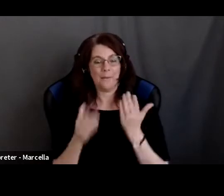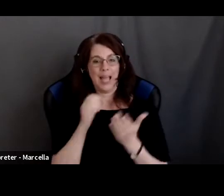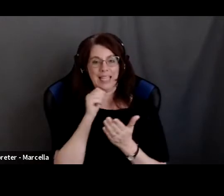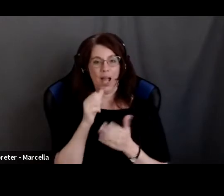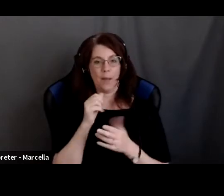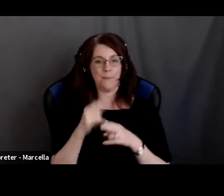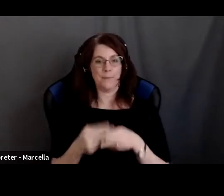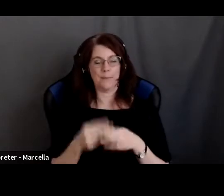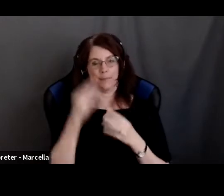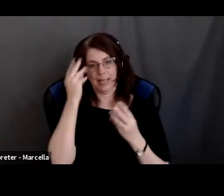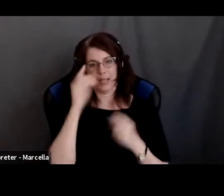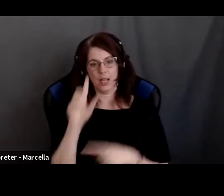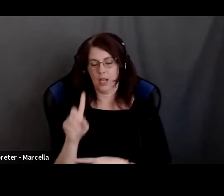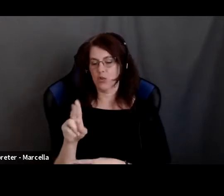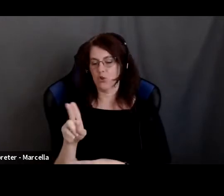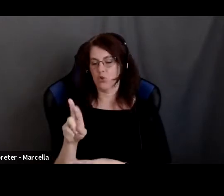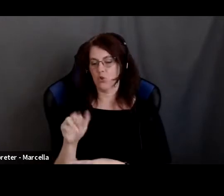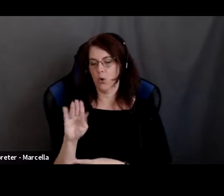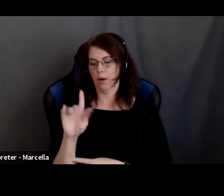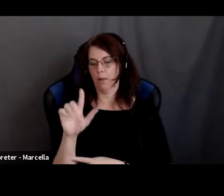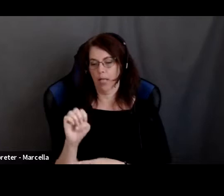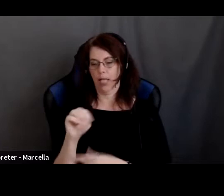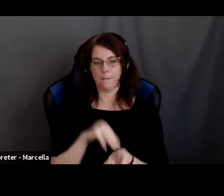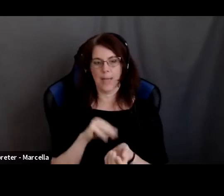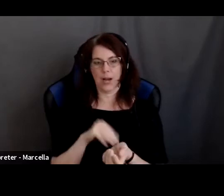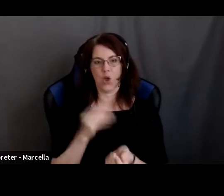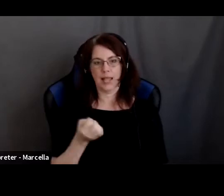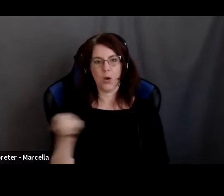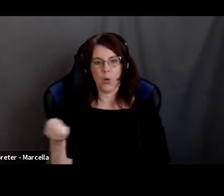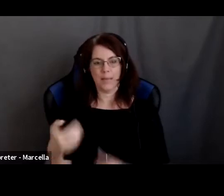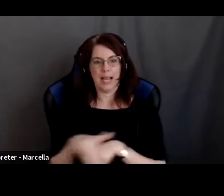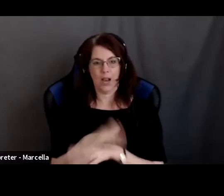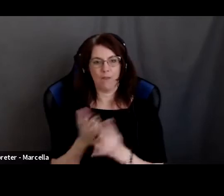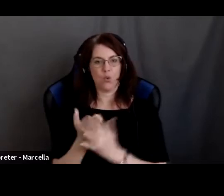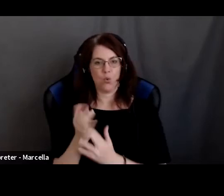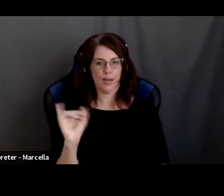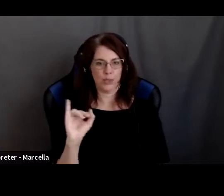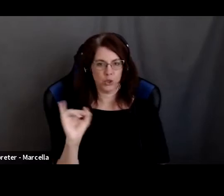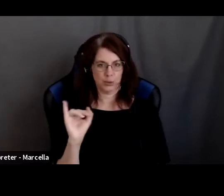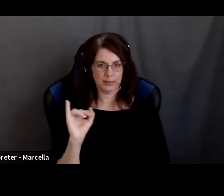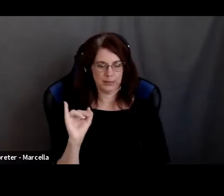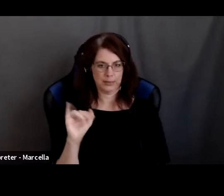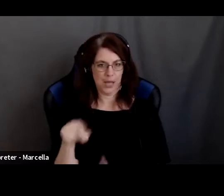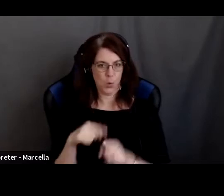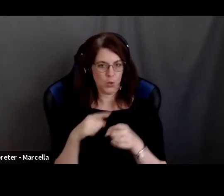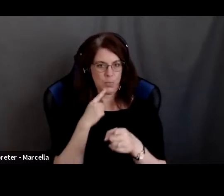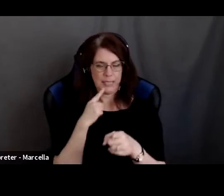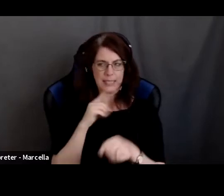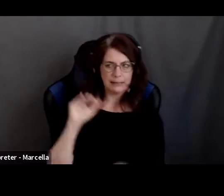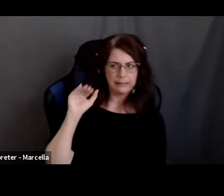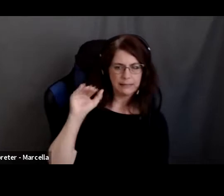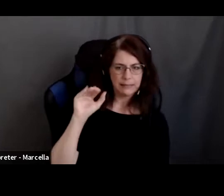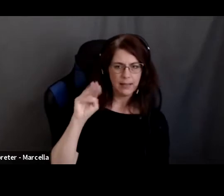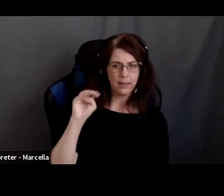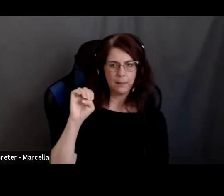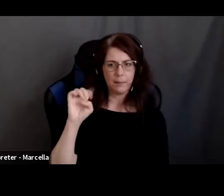considered durable medical equipment covered through insurances? When you say petition for Medicare to